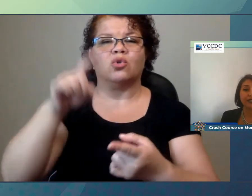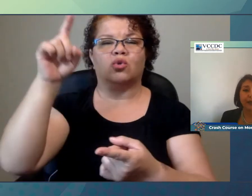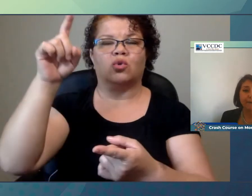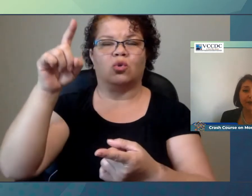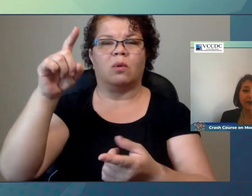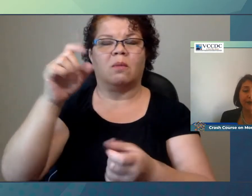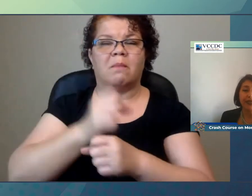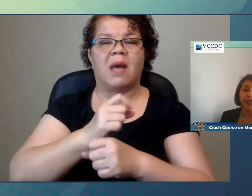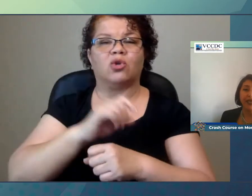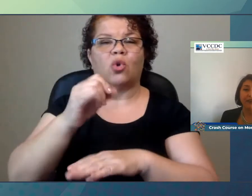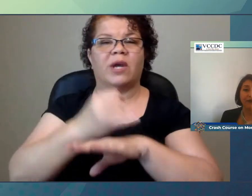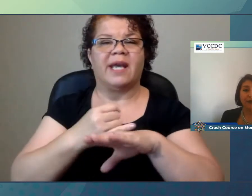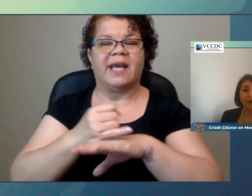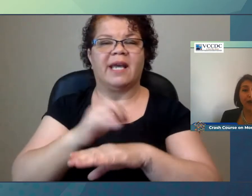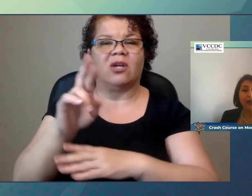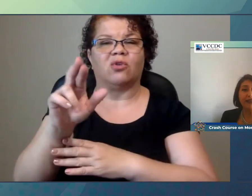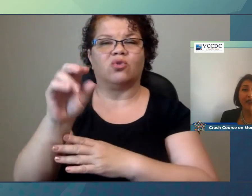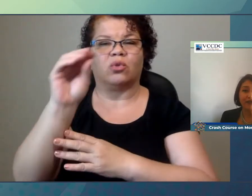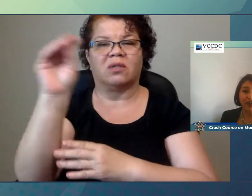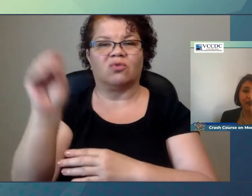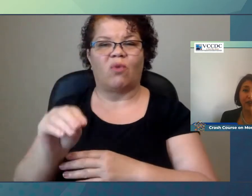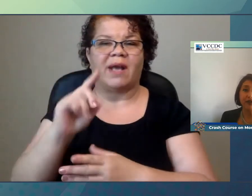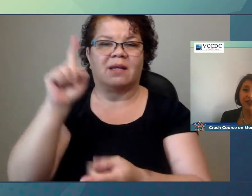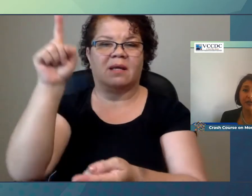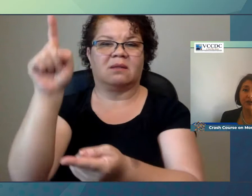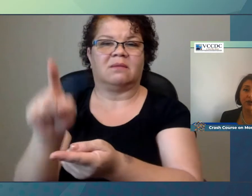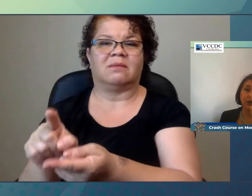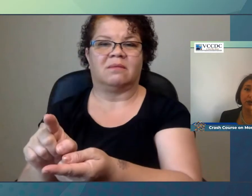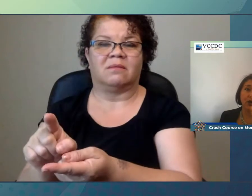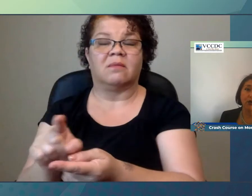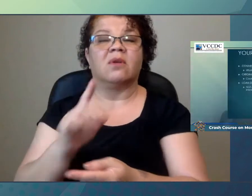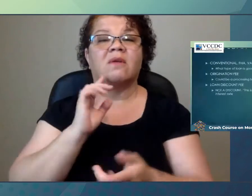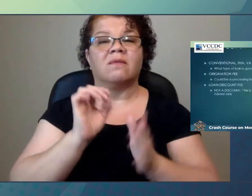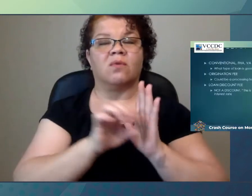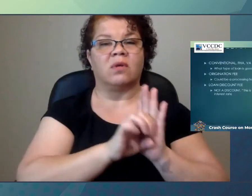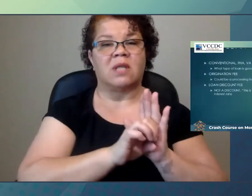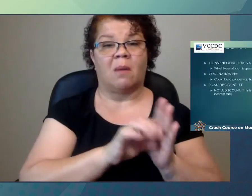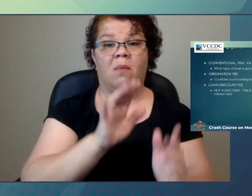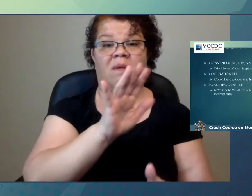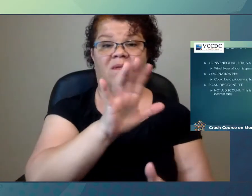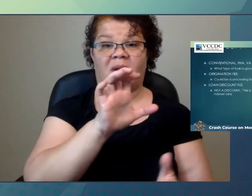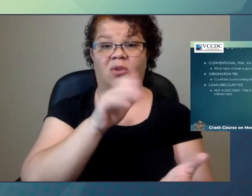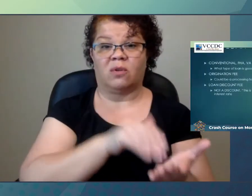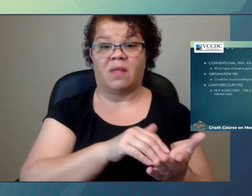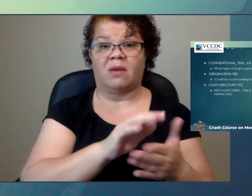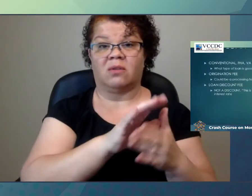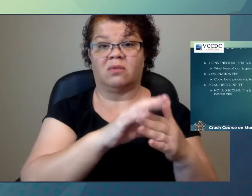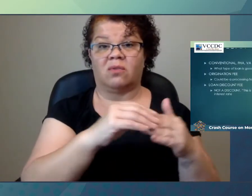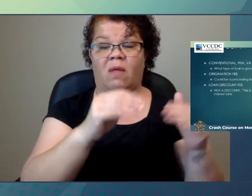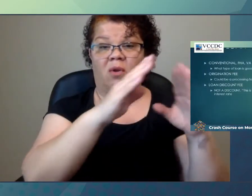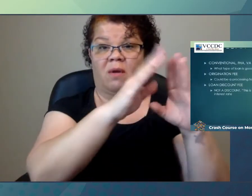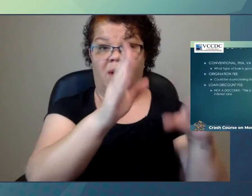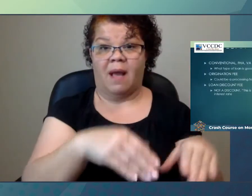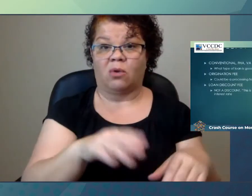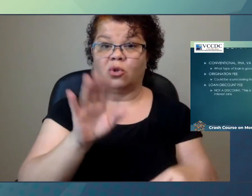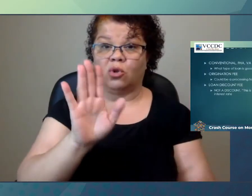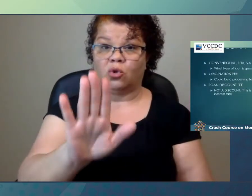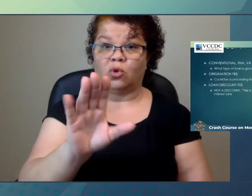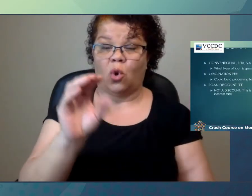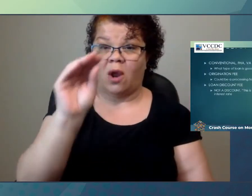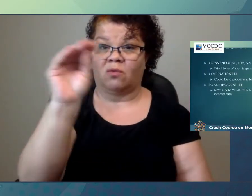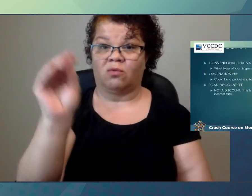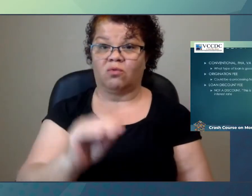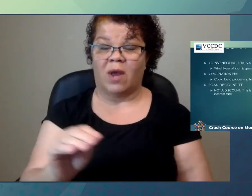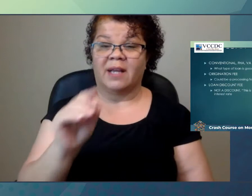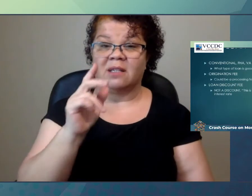For example, if you buy that $500,000 home and your rate is